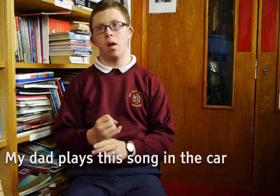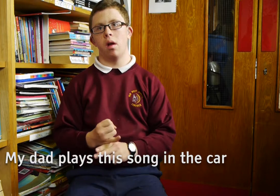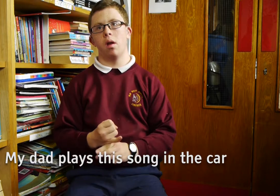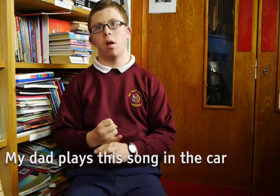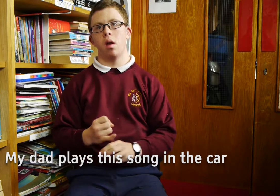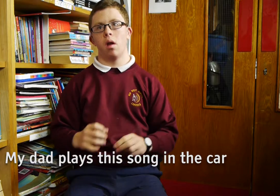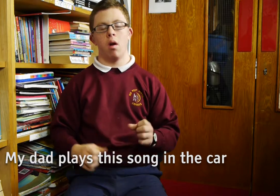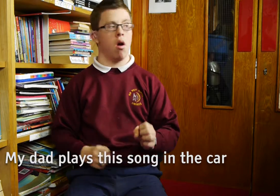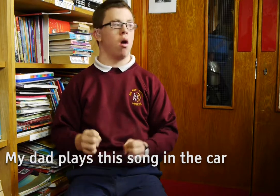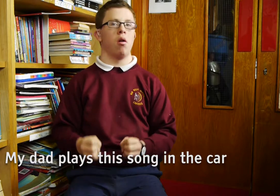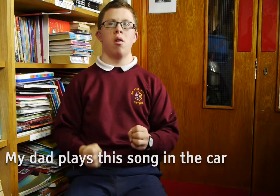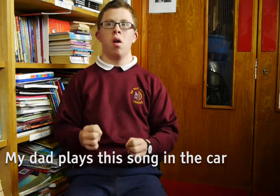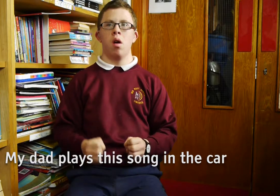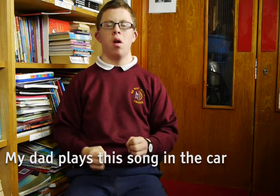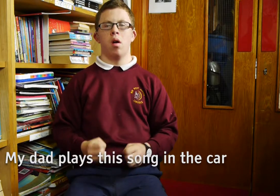in car.